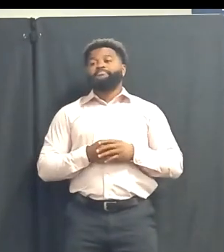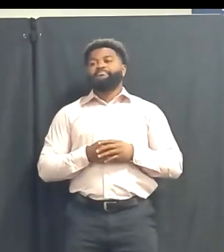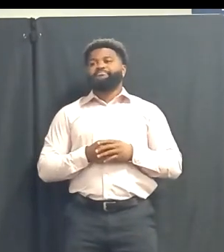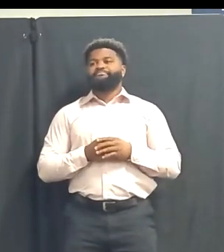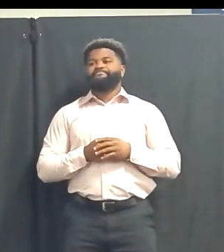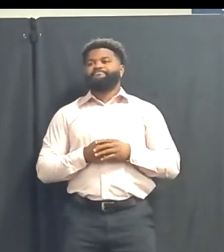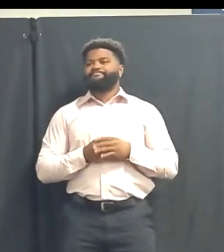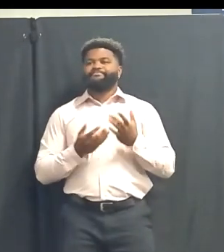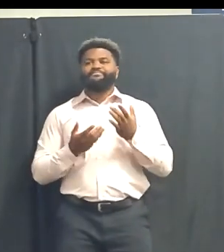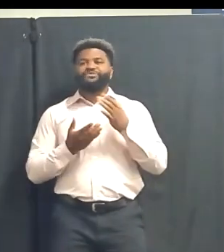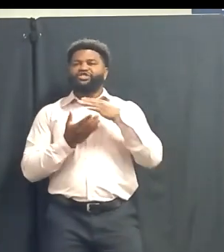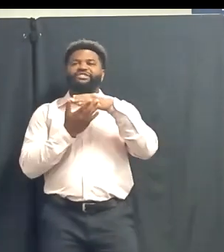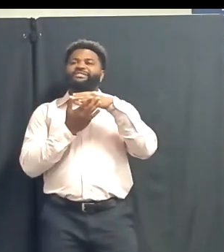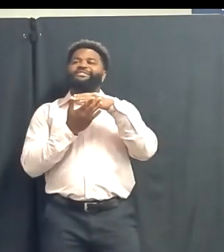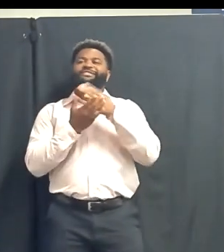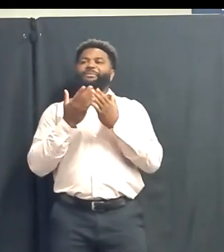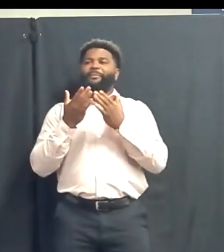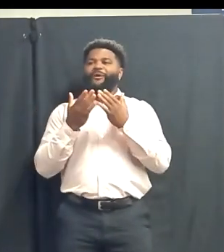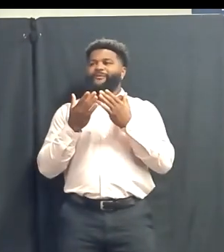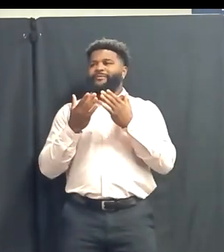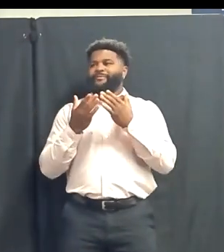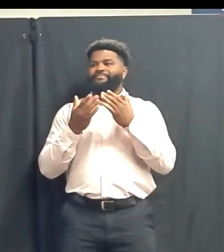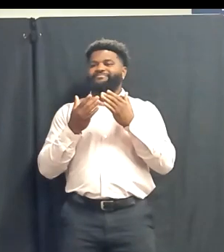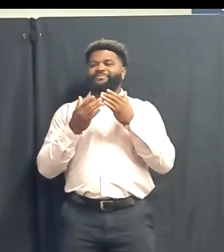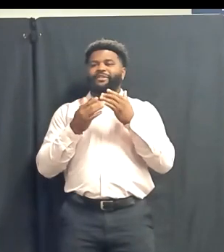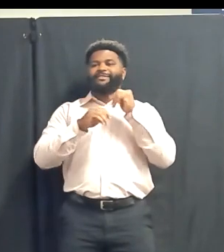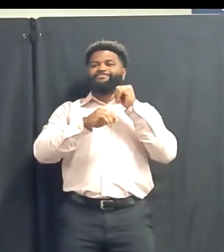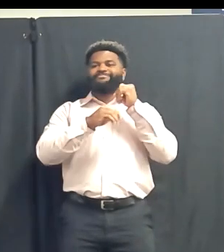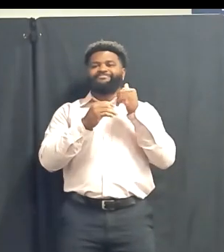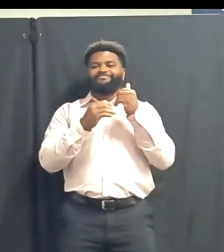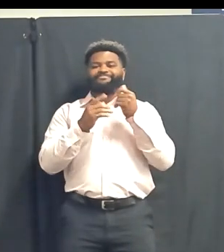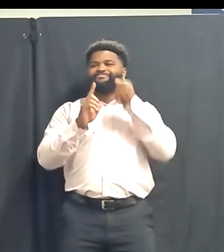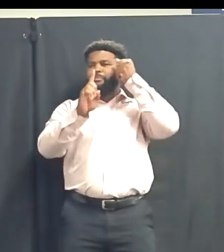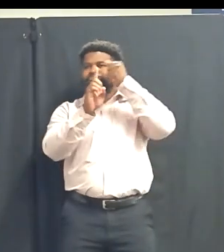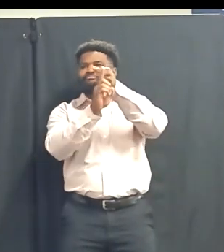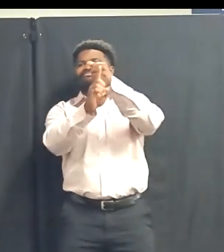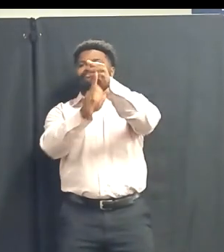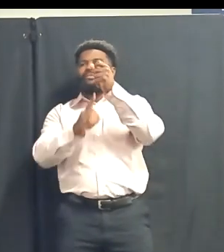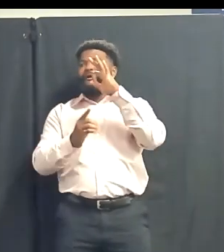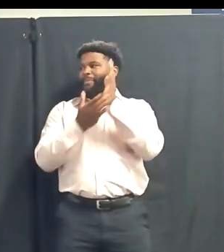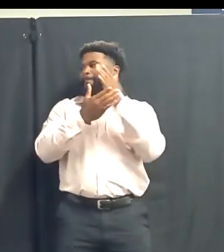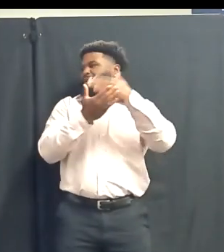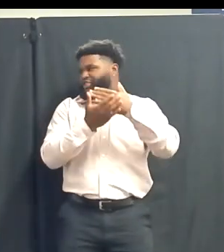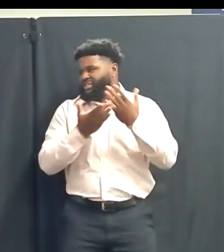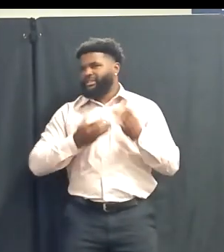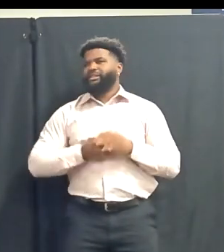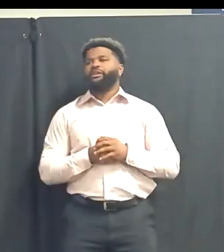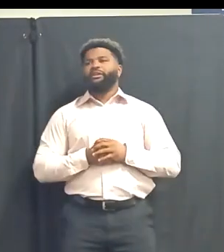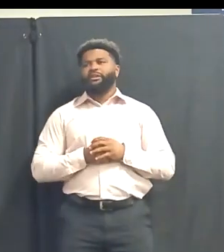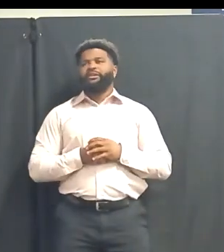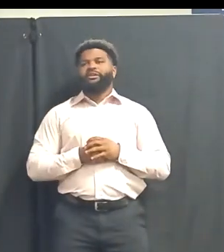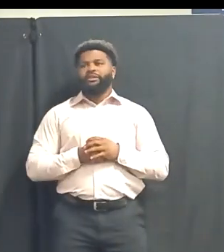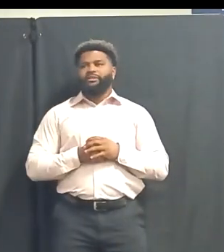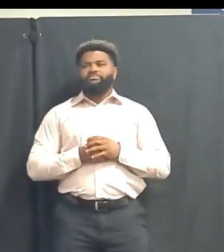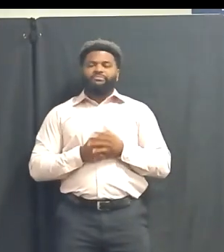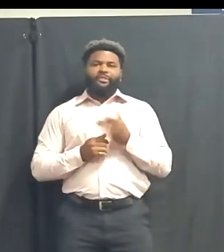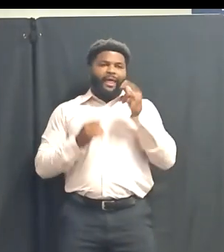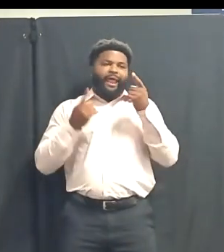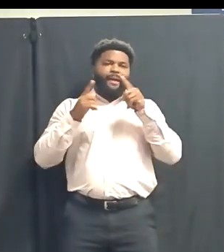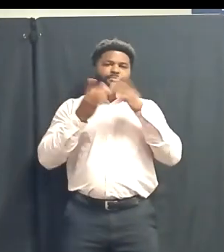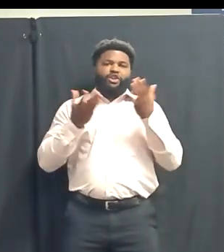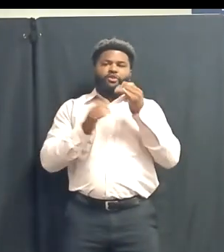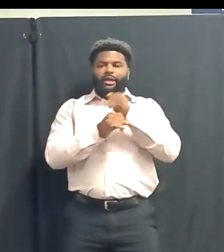some of the implications of the budget that took